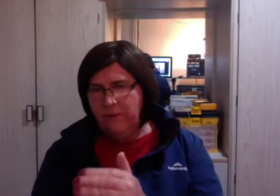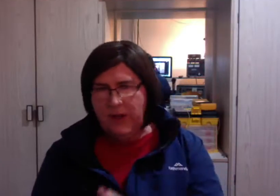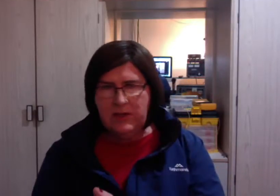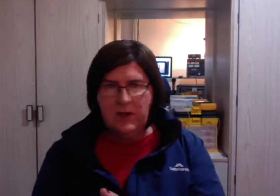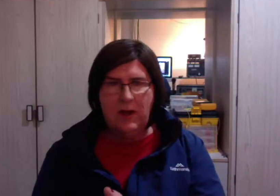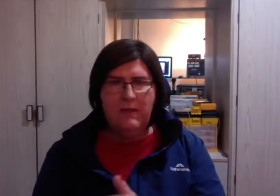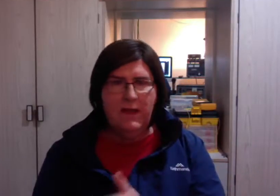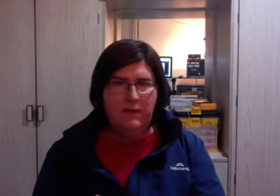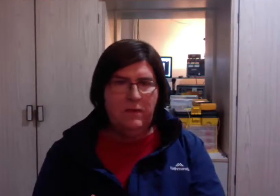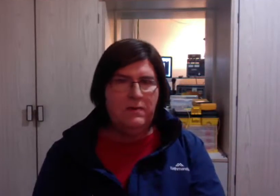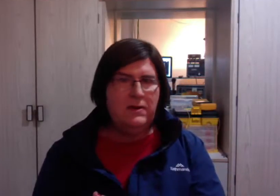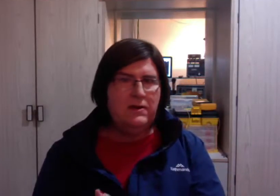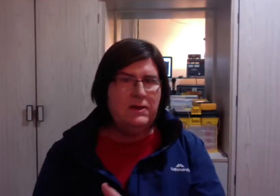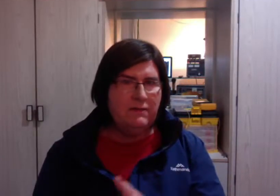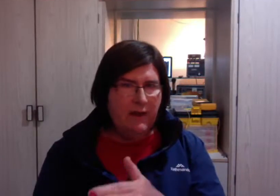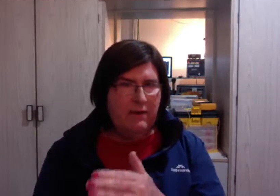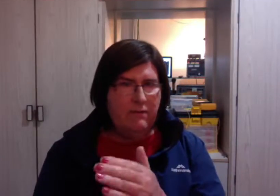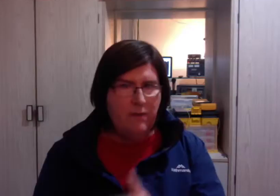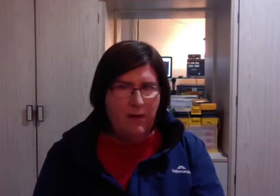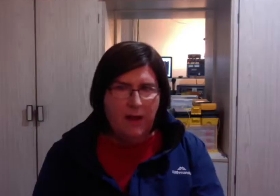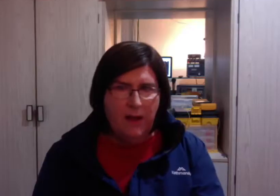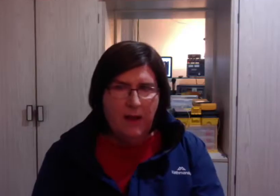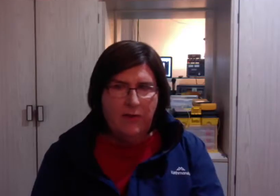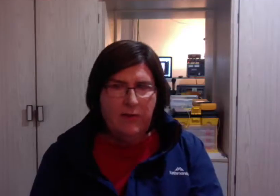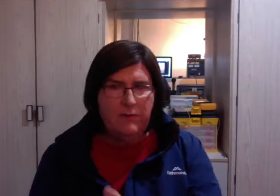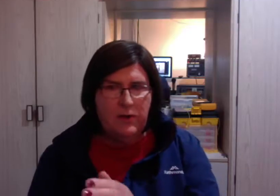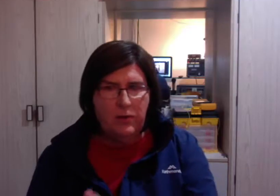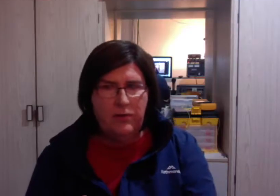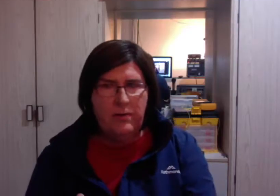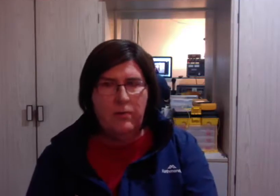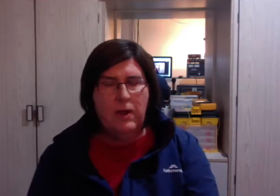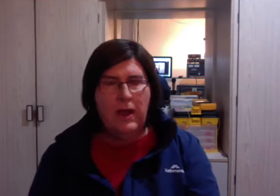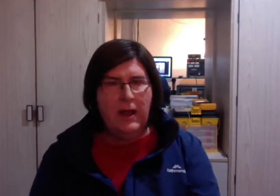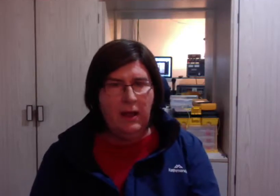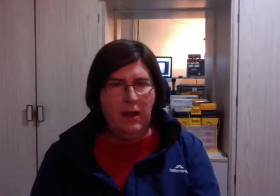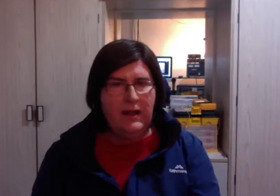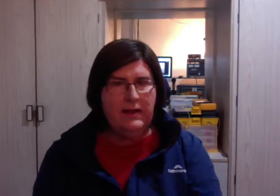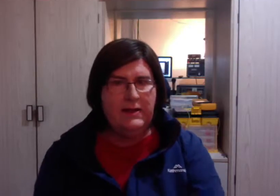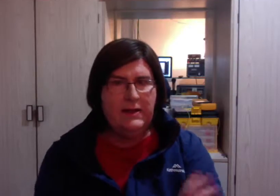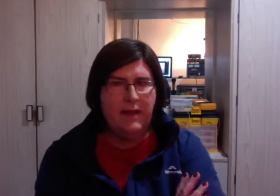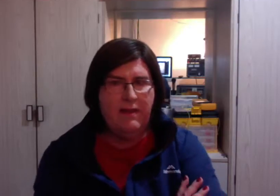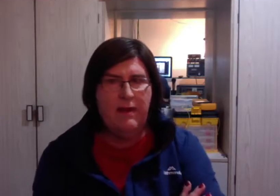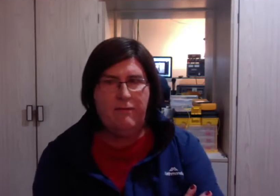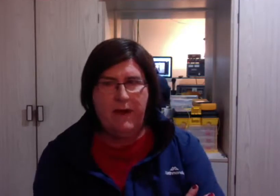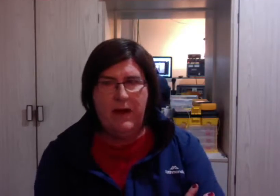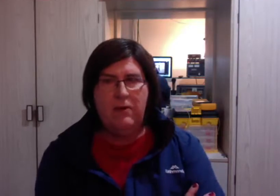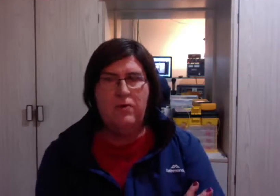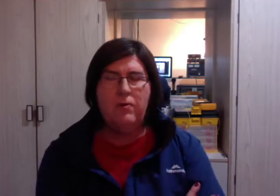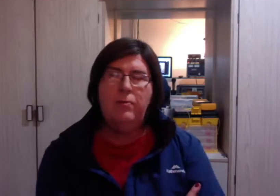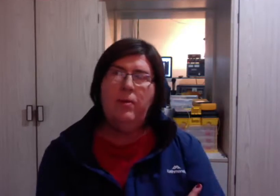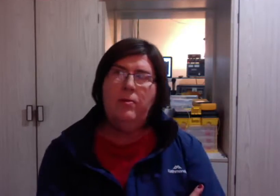French line, that's when we deflate further. So for your trip, we're unlikely to get that far. We will probably